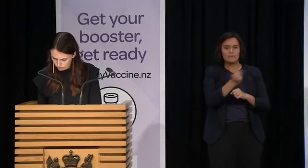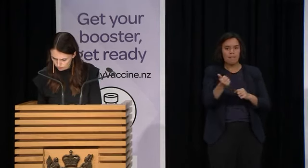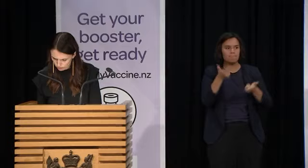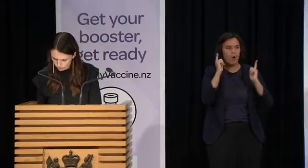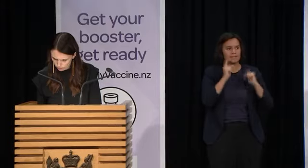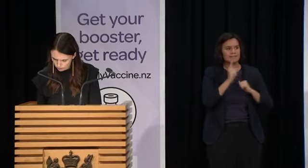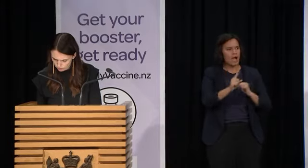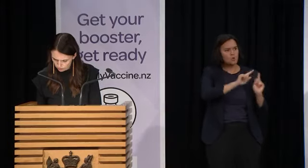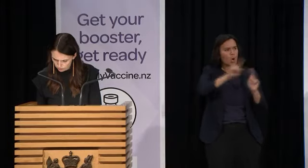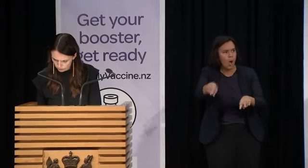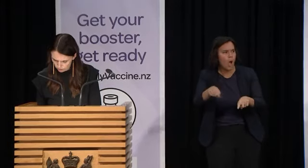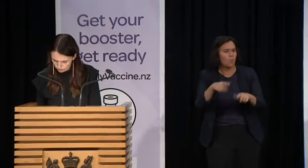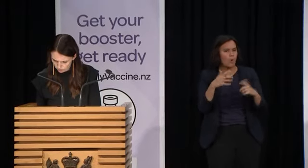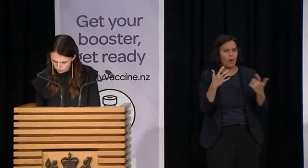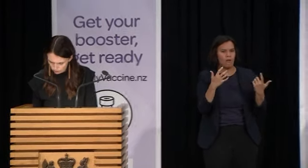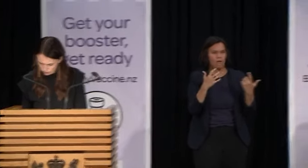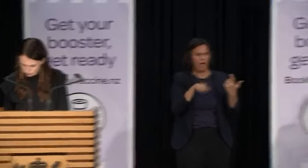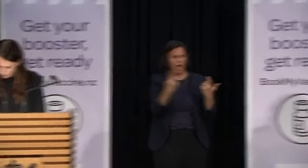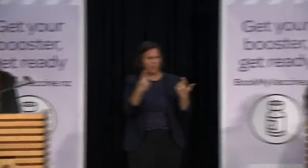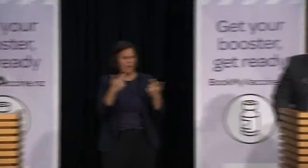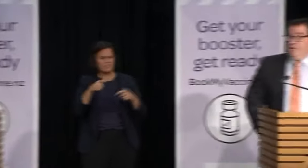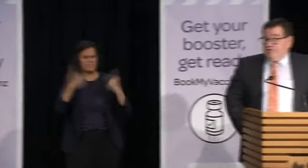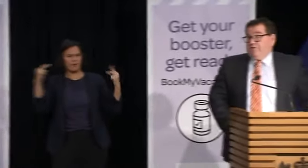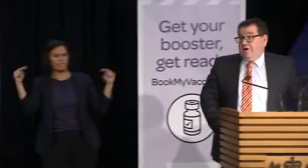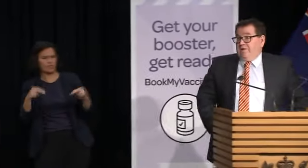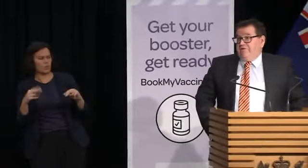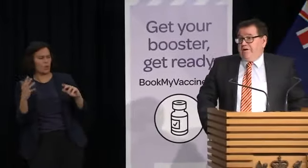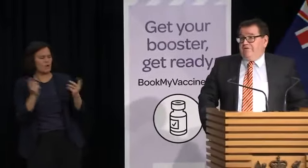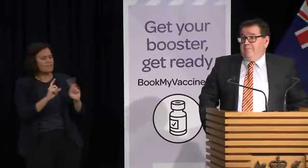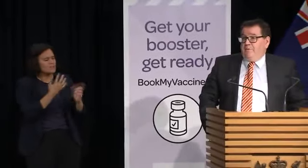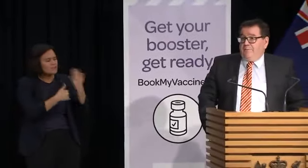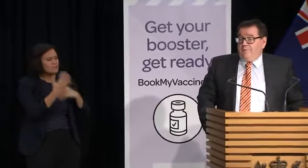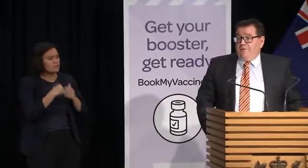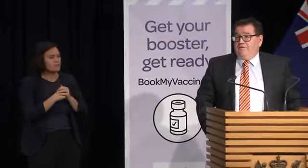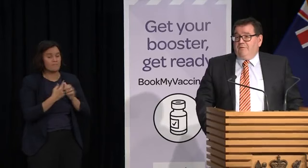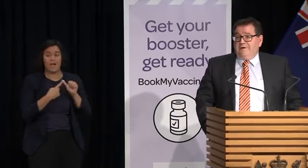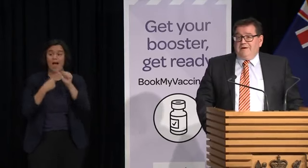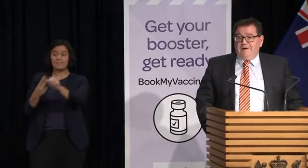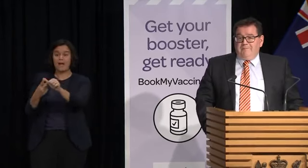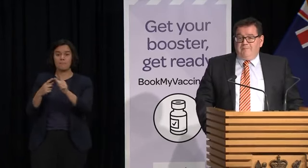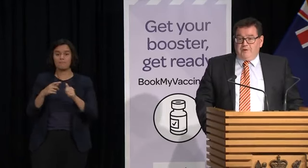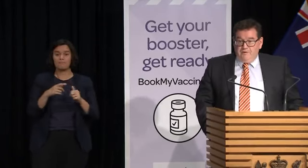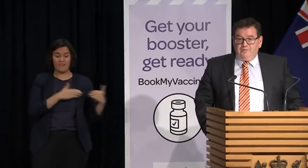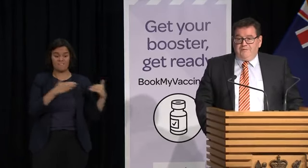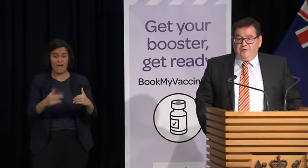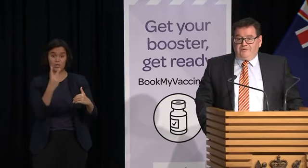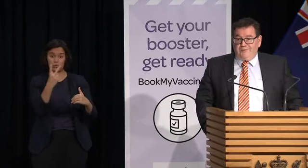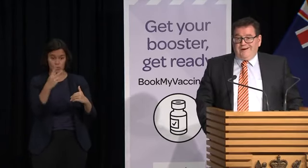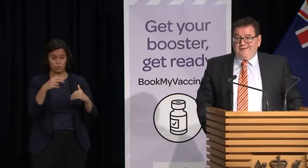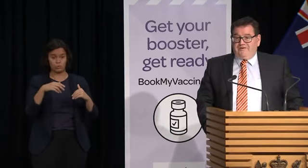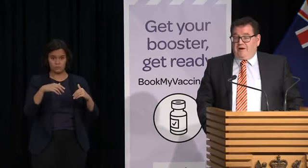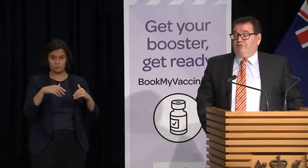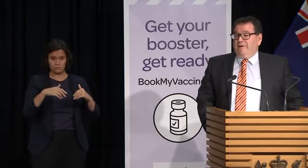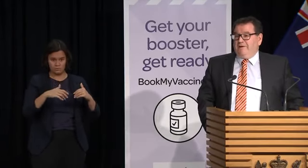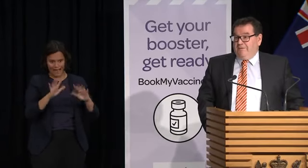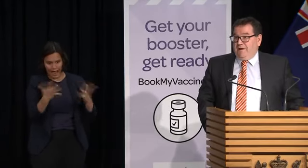change in terms of cases going up the next phase etc. So the settings don't change that's the important point so we have because we work so